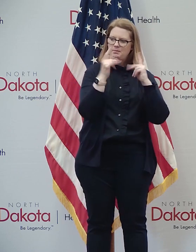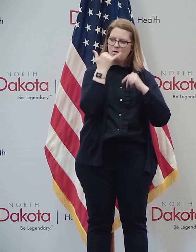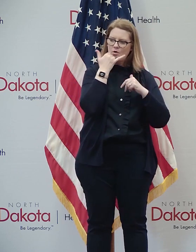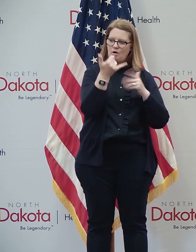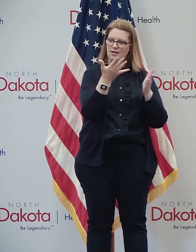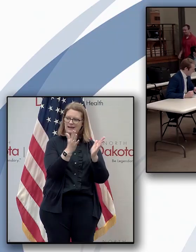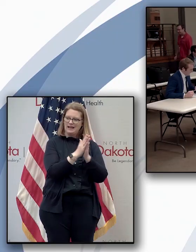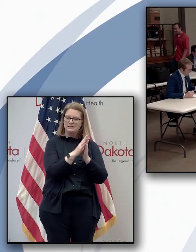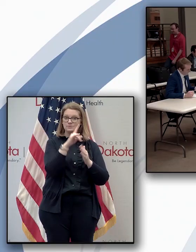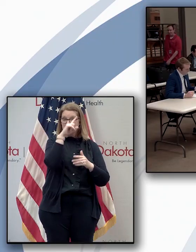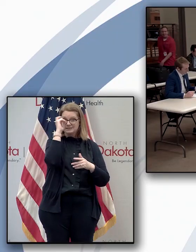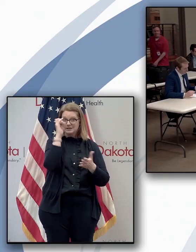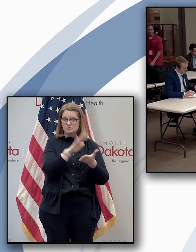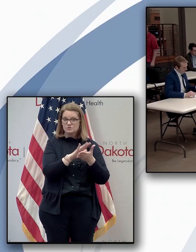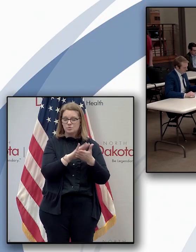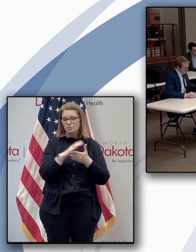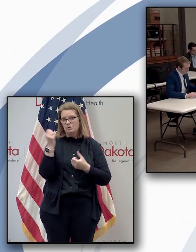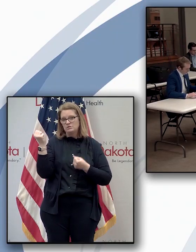Okay.